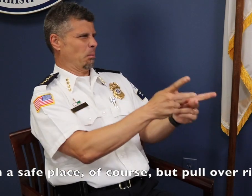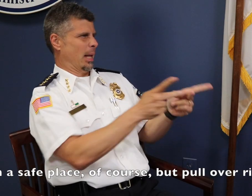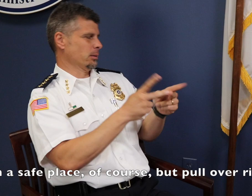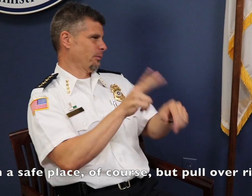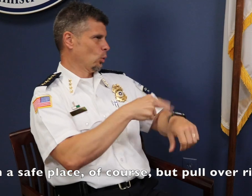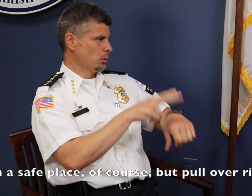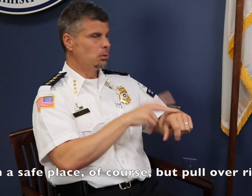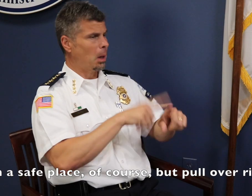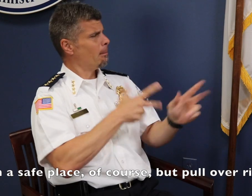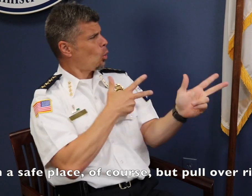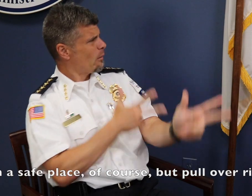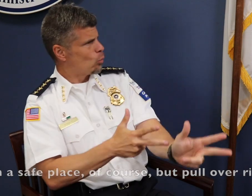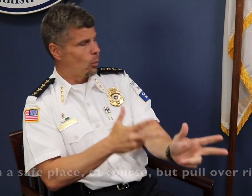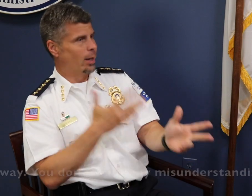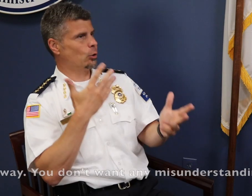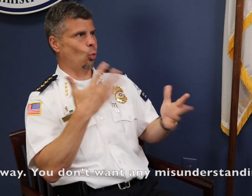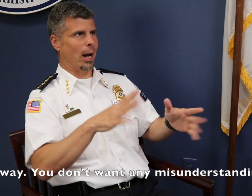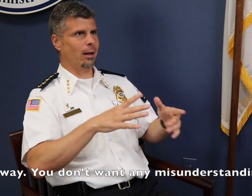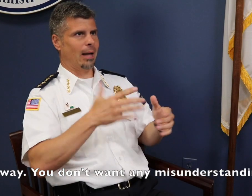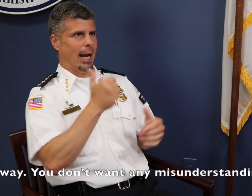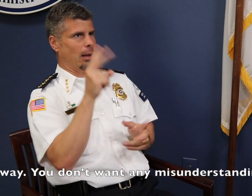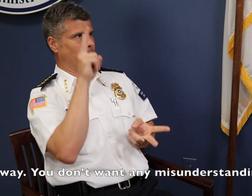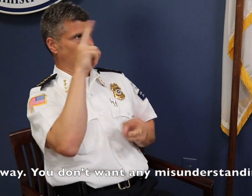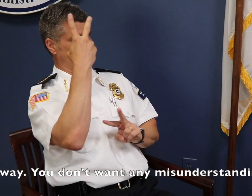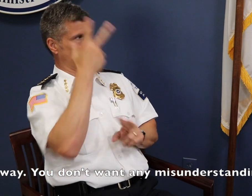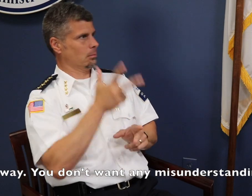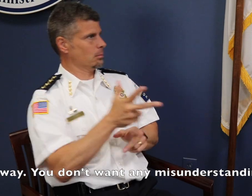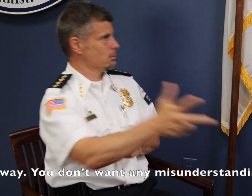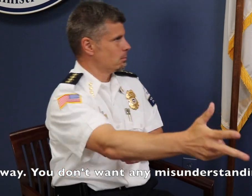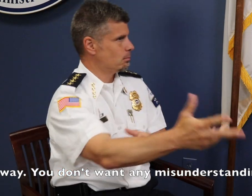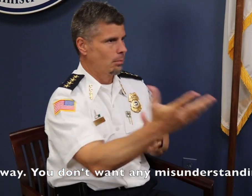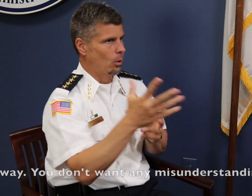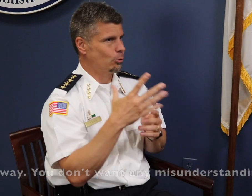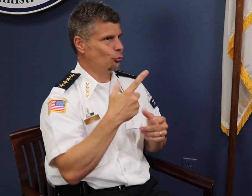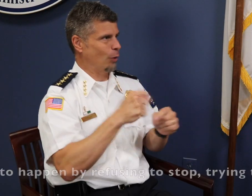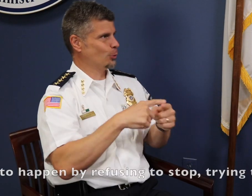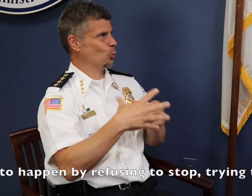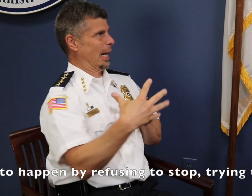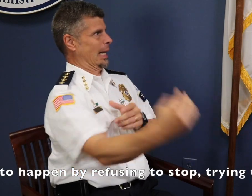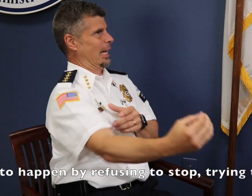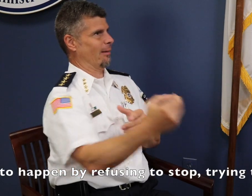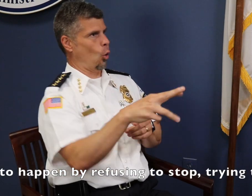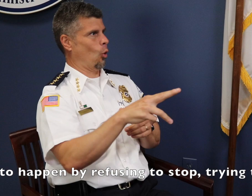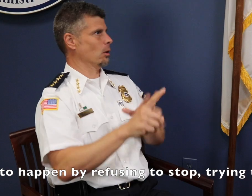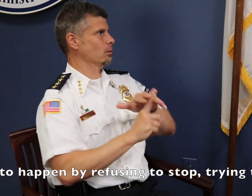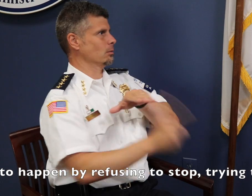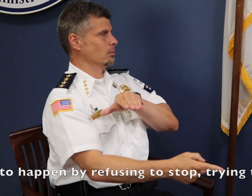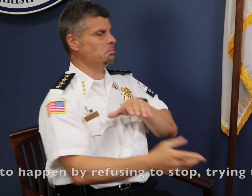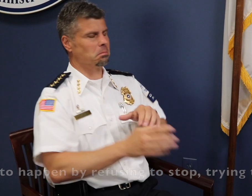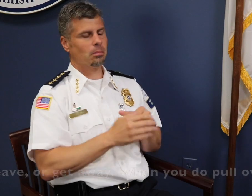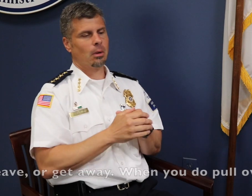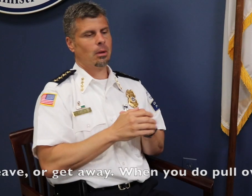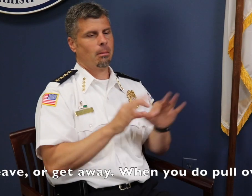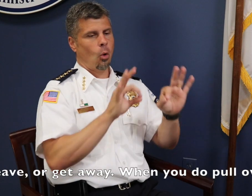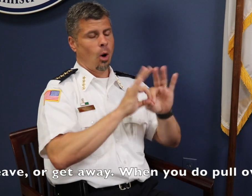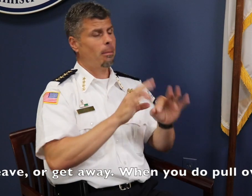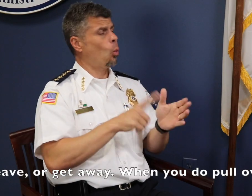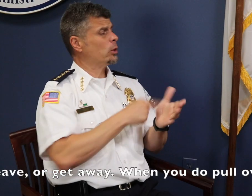right away, and in a safe place, of course, but pull over right away. You don't want any misunderstandings to happen by refusing to